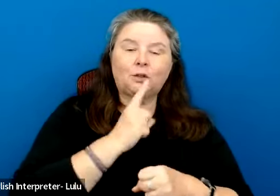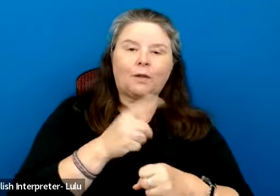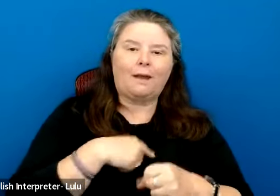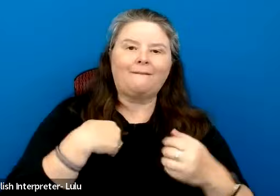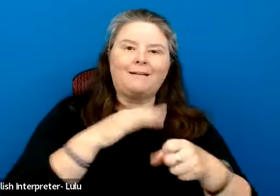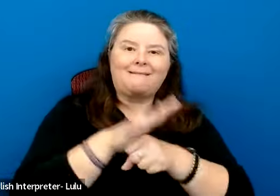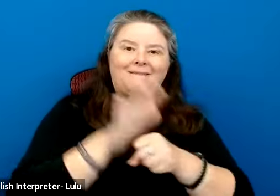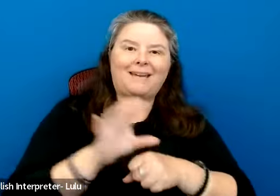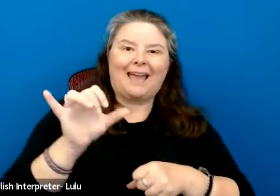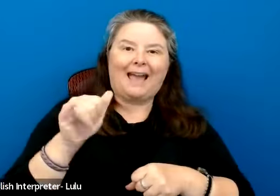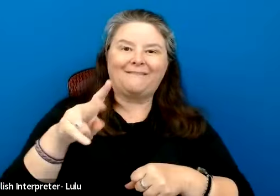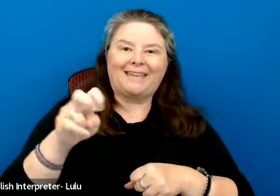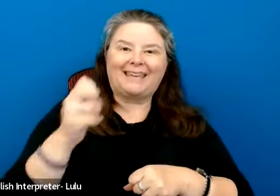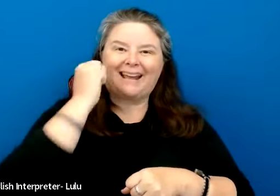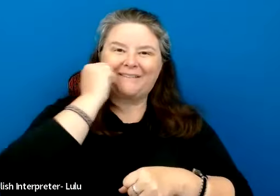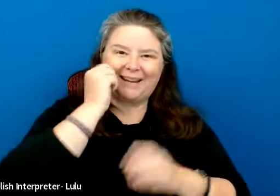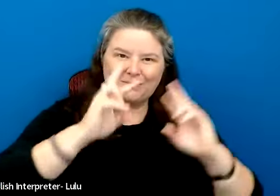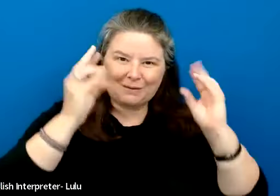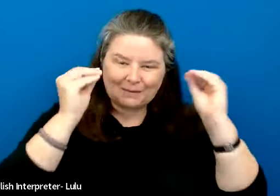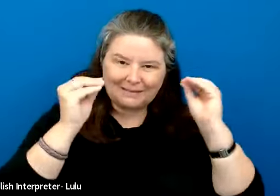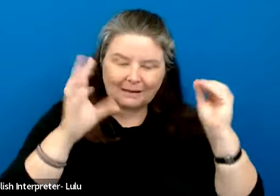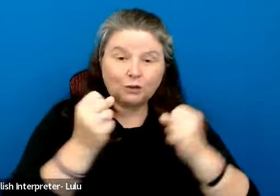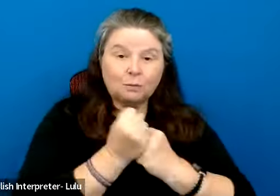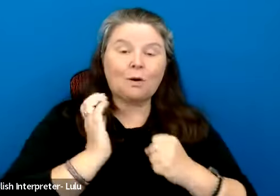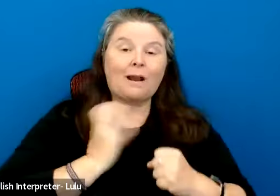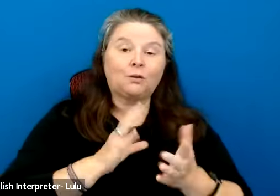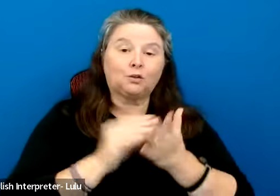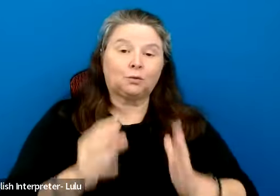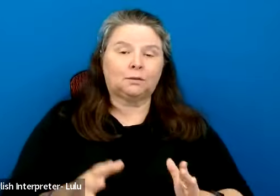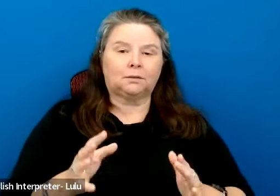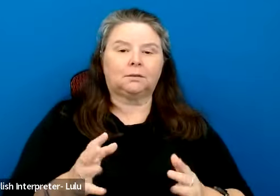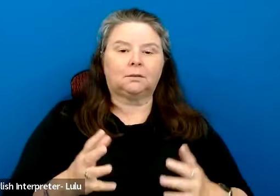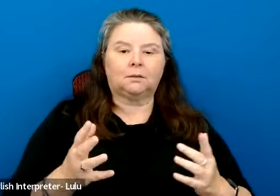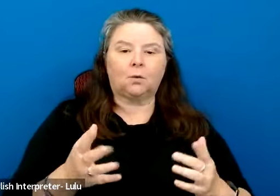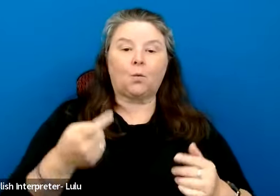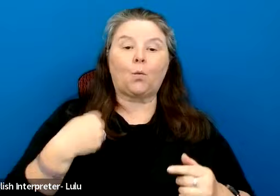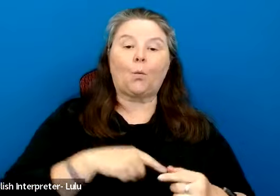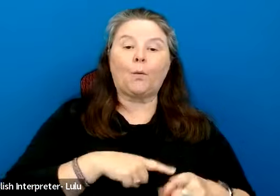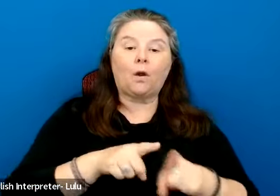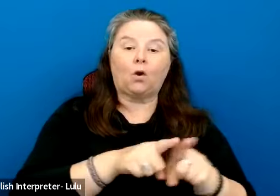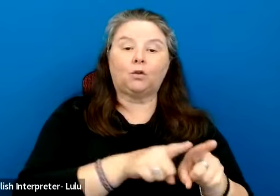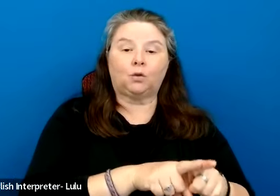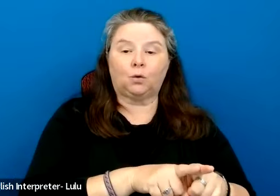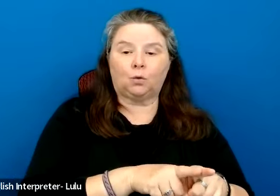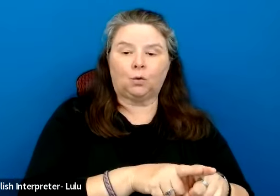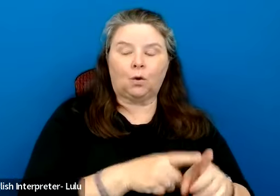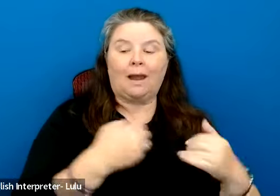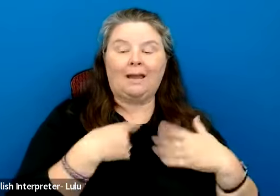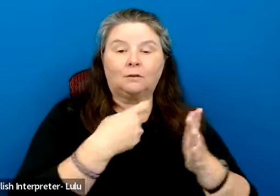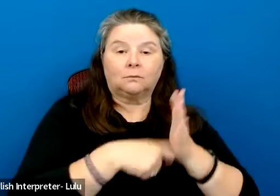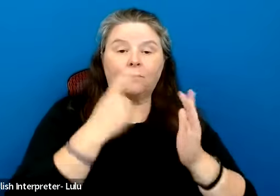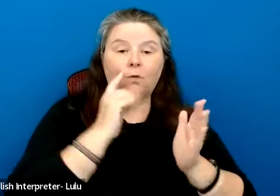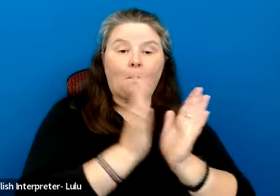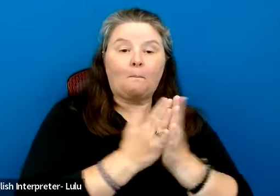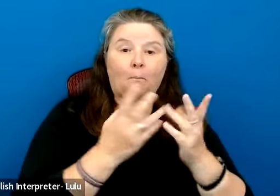caffeinated every day and are ready to teach and to support our students. We also had expenses for the book